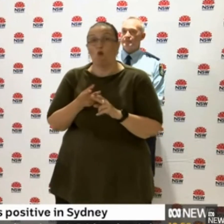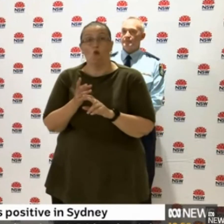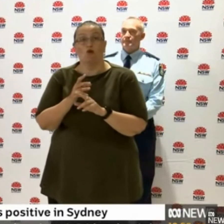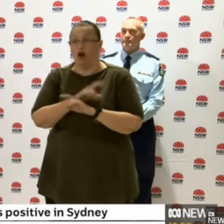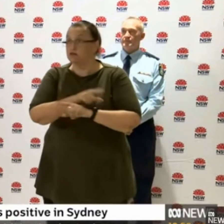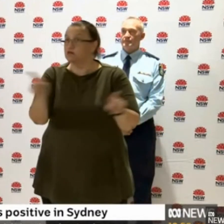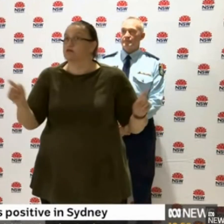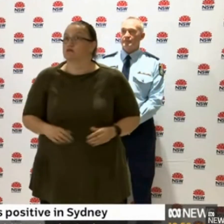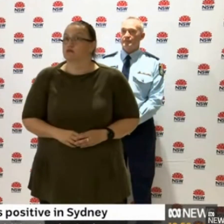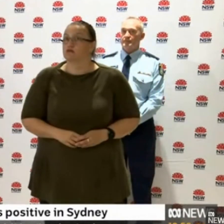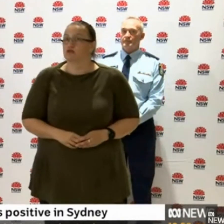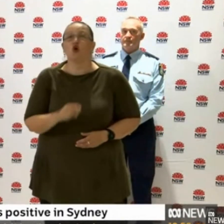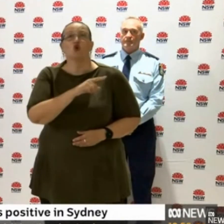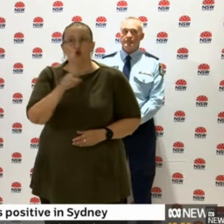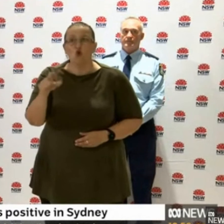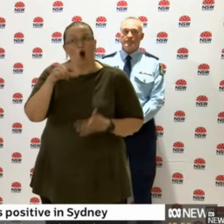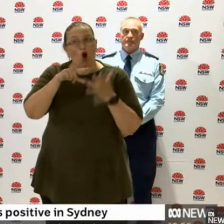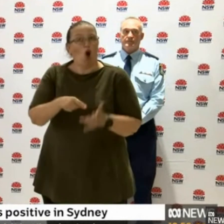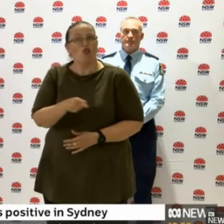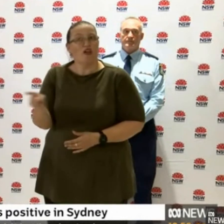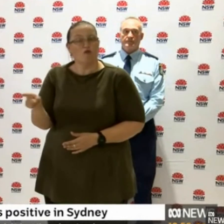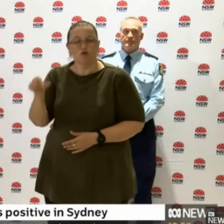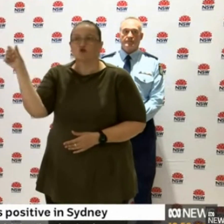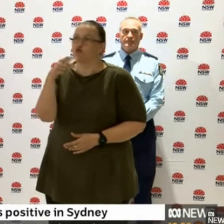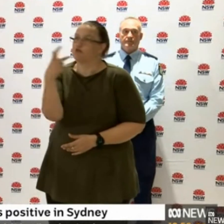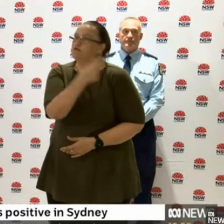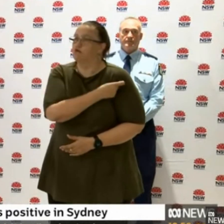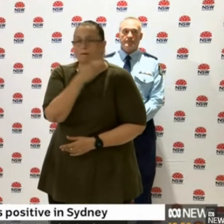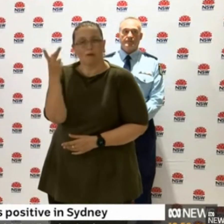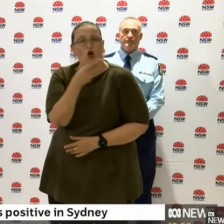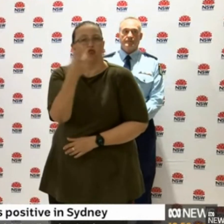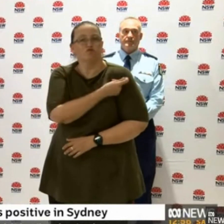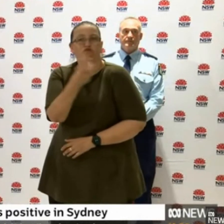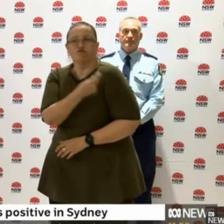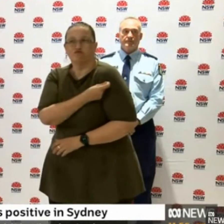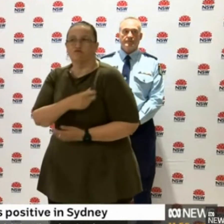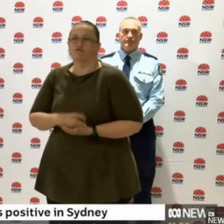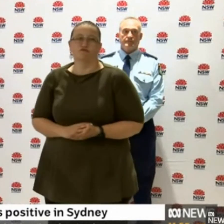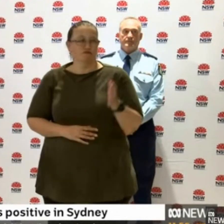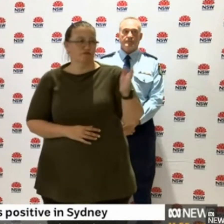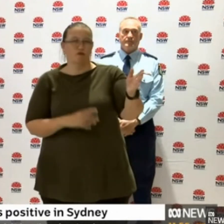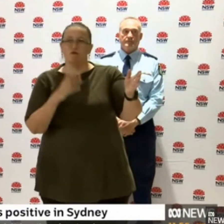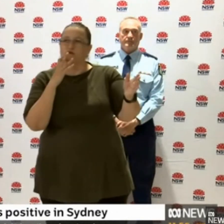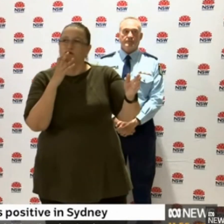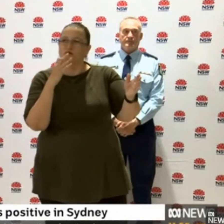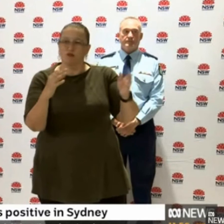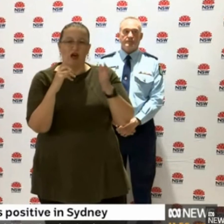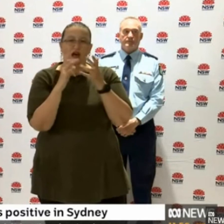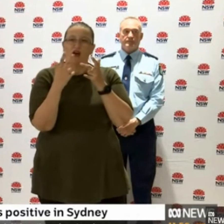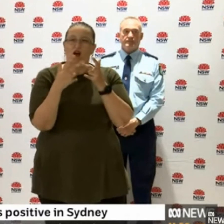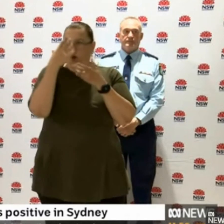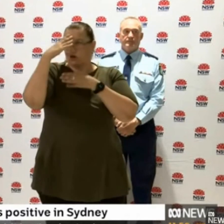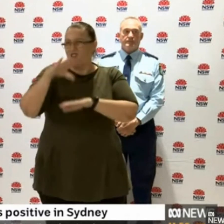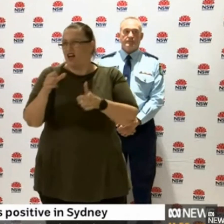have the jab, have them both as soon as you can. Other jurisdictions, I think Victoria from memory, is doing salivary tests of their hotel quarantine